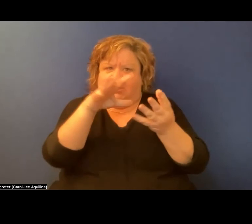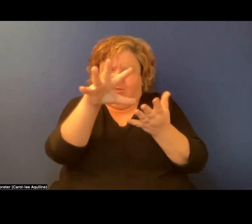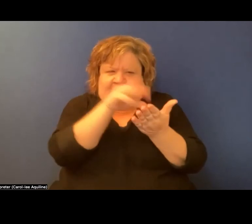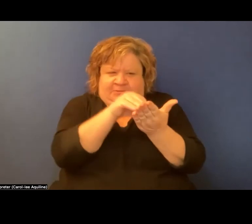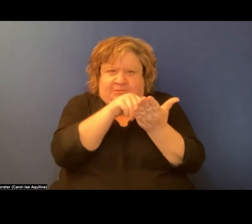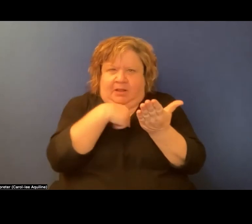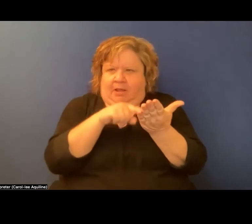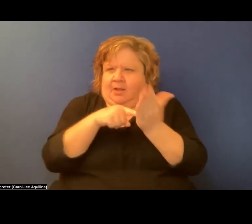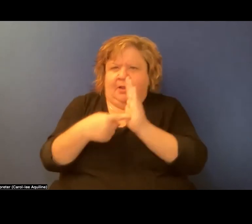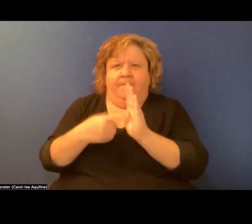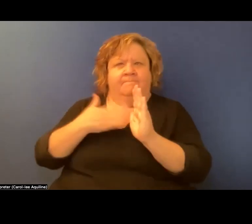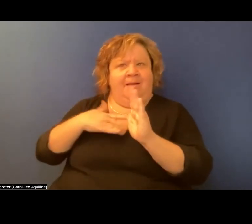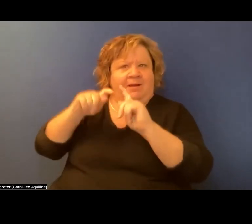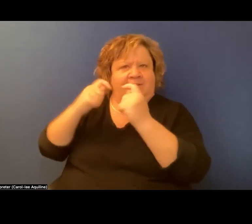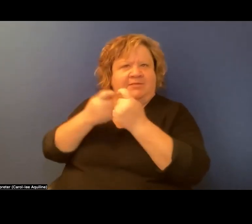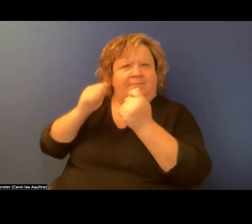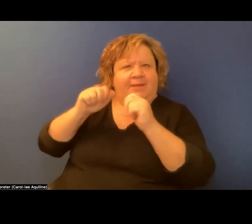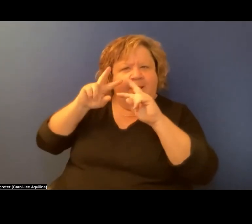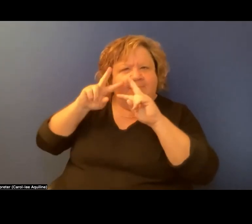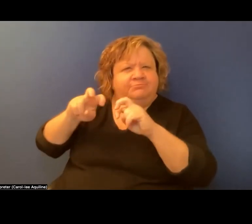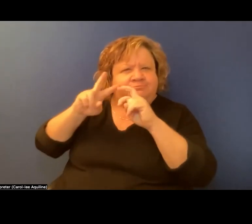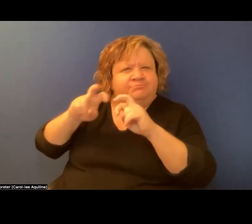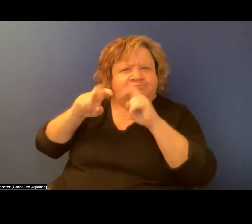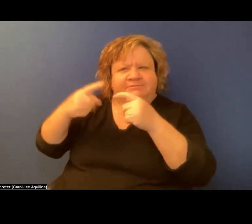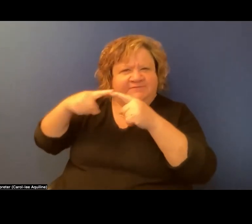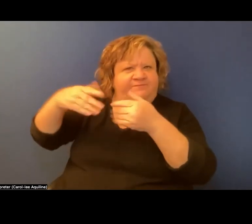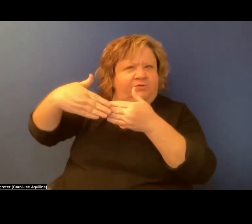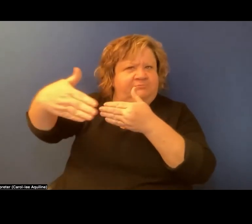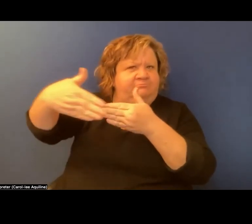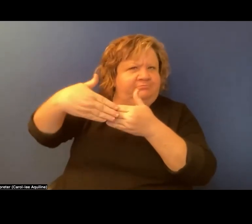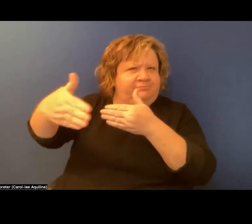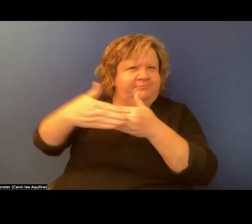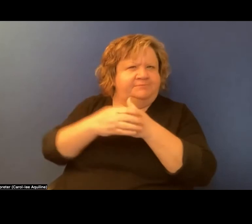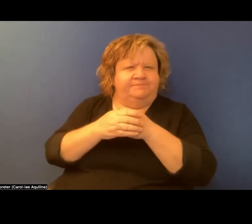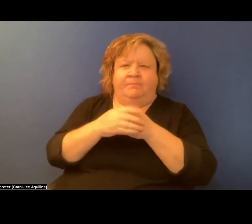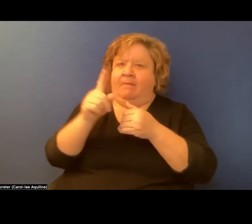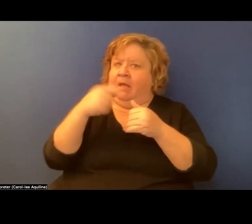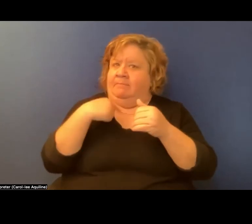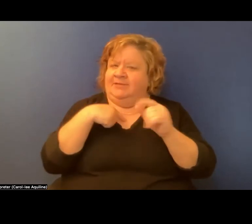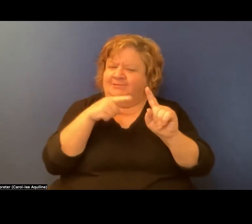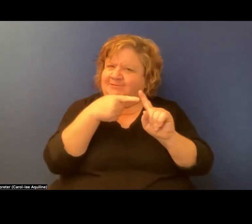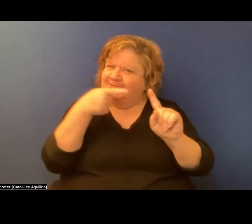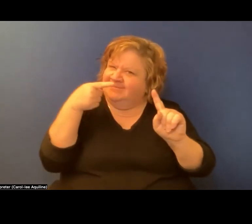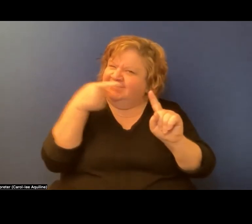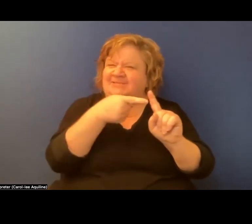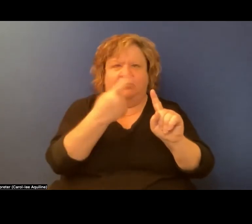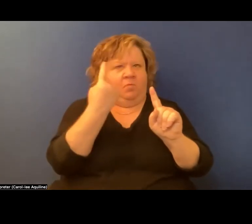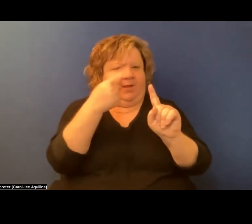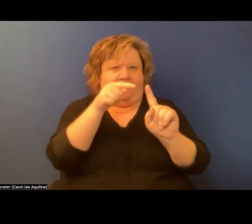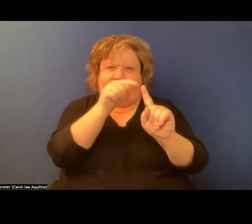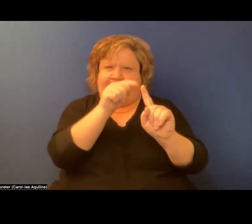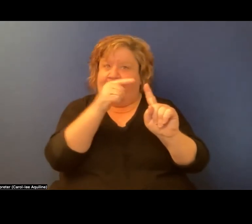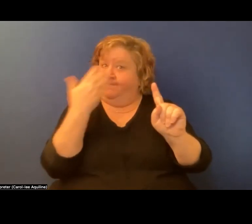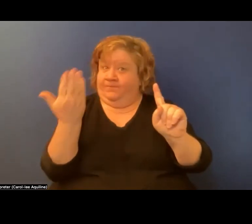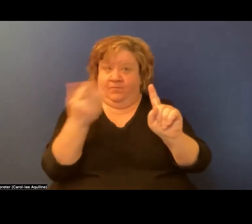doing differently as we go forward. But if I could just re-emphasize one message, it would be that persons with